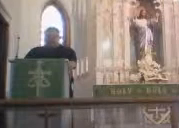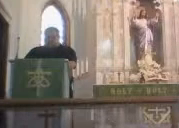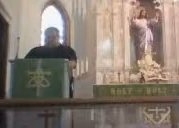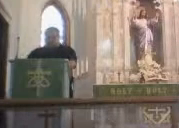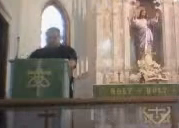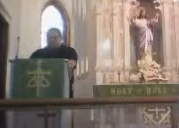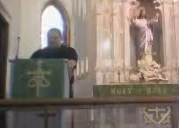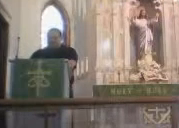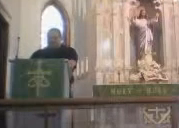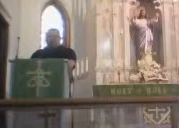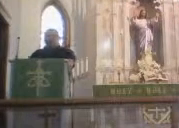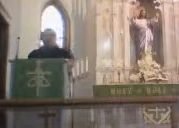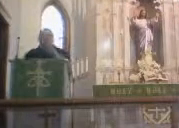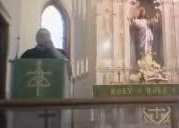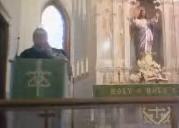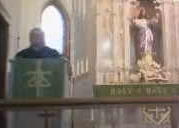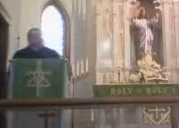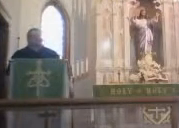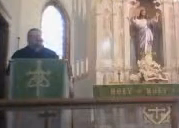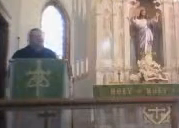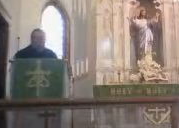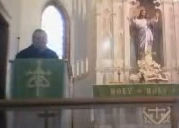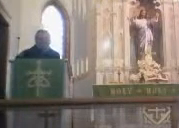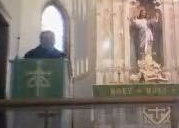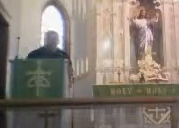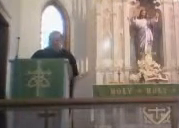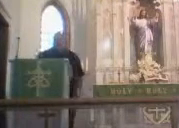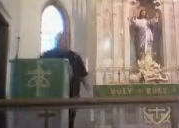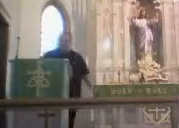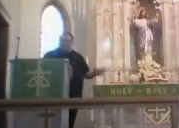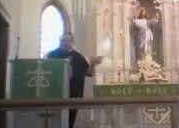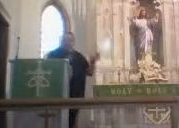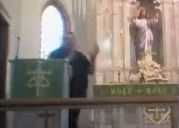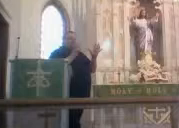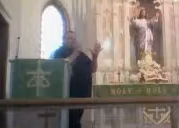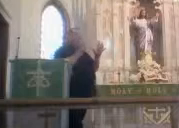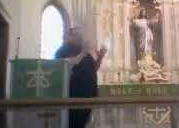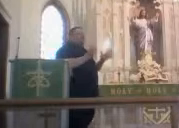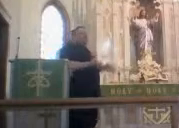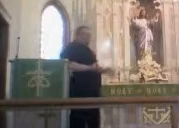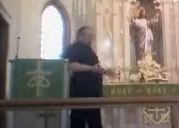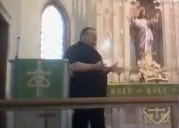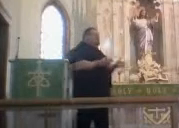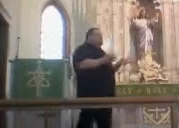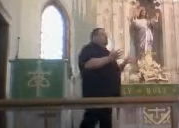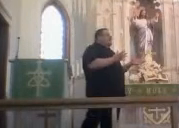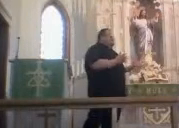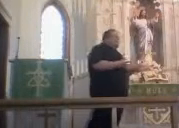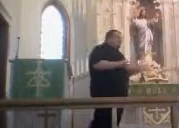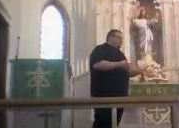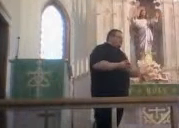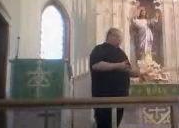again. Here's a second thing, second point. We need to rest. We need to take care of